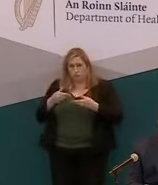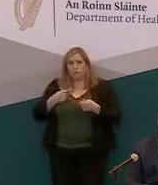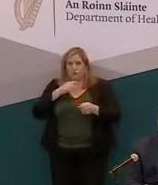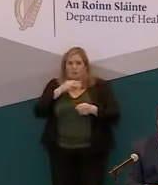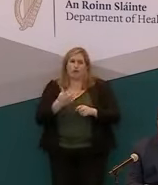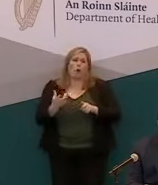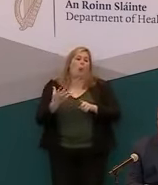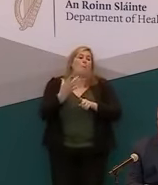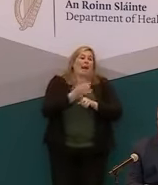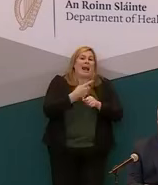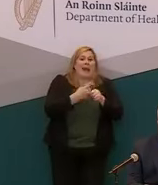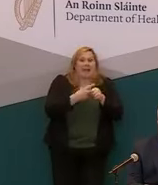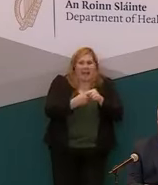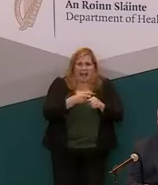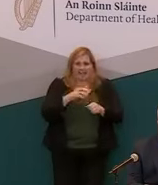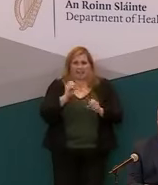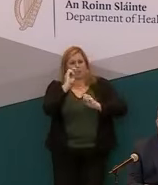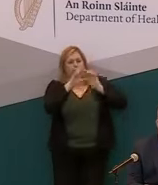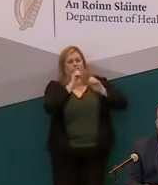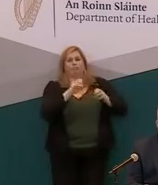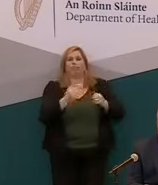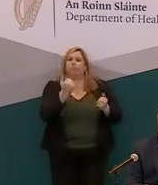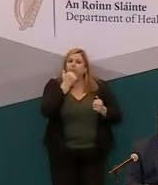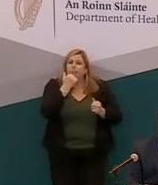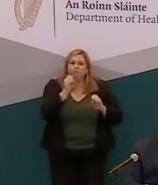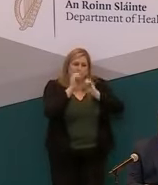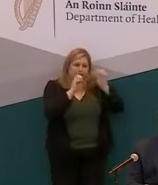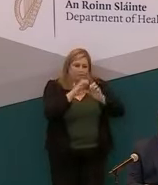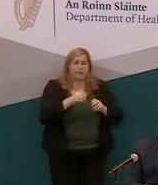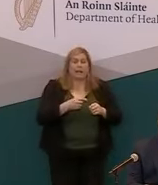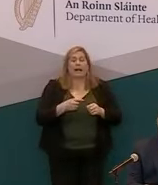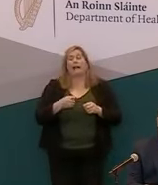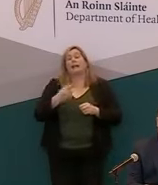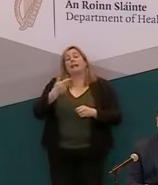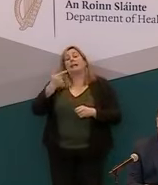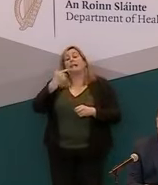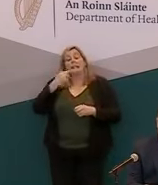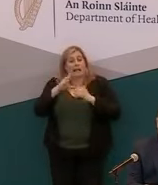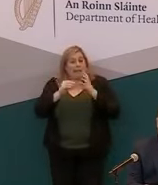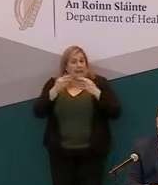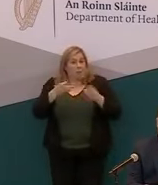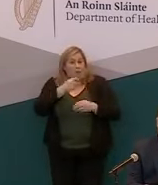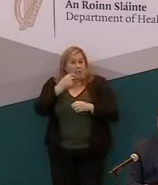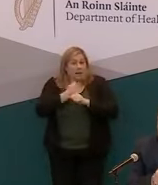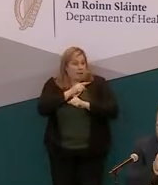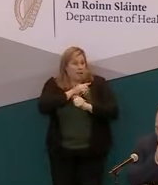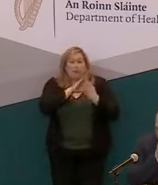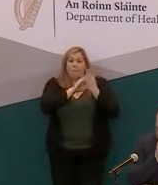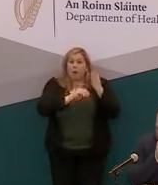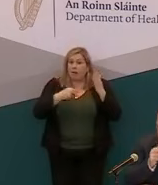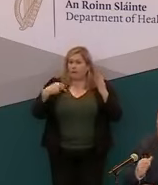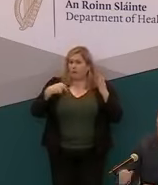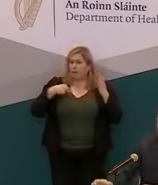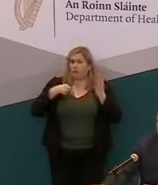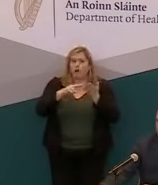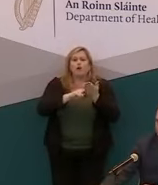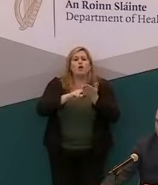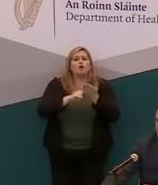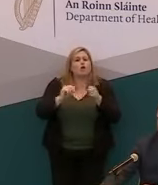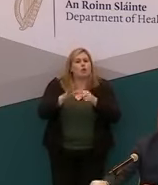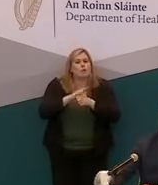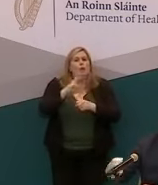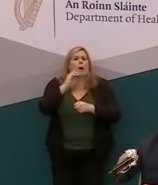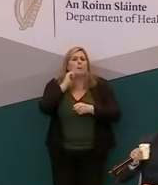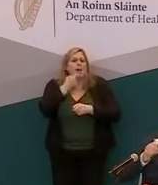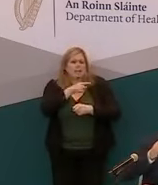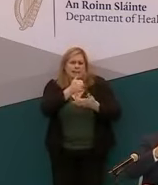models as we go along. And the second thing to say is that these models are useful to support decision making,